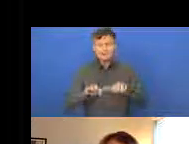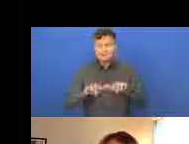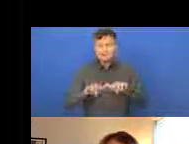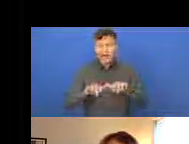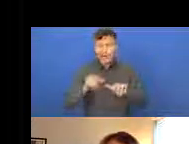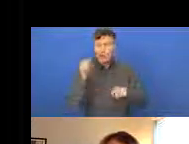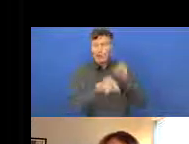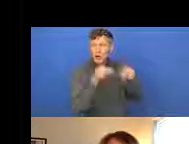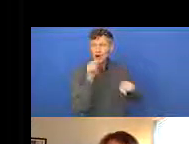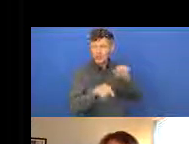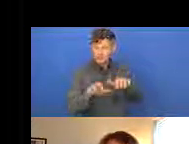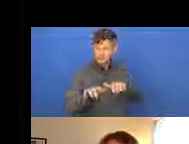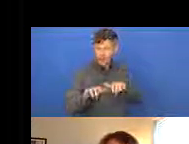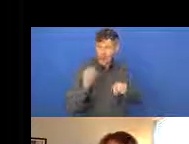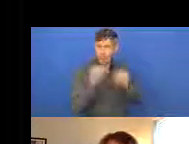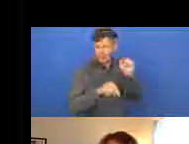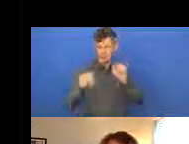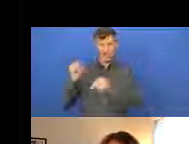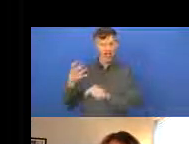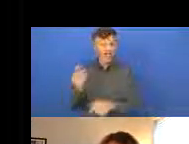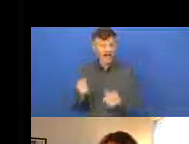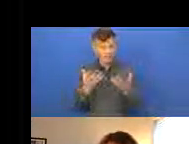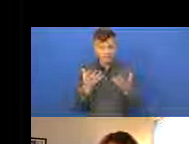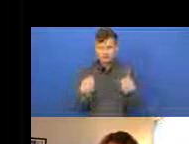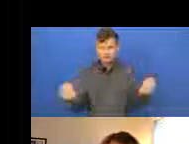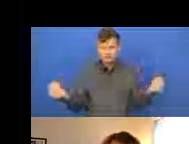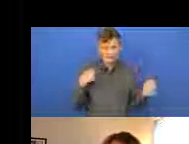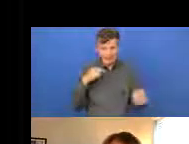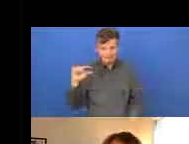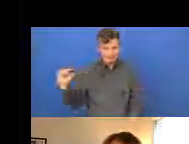of technological and other tools of prevention.